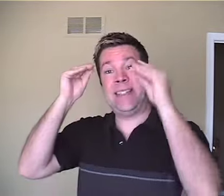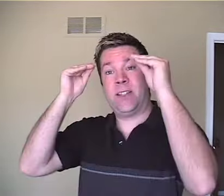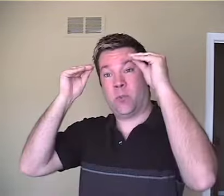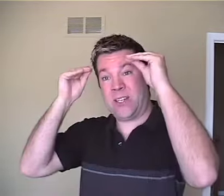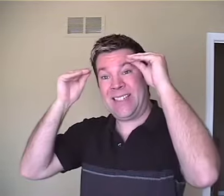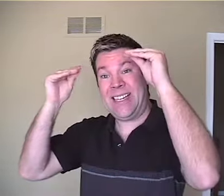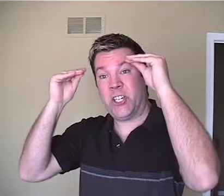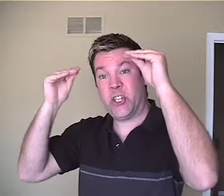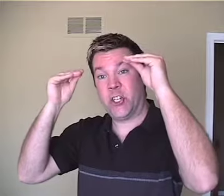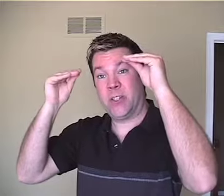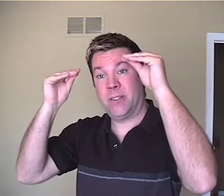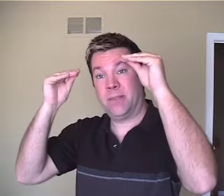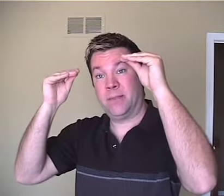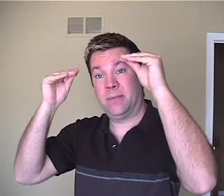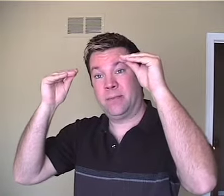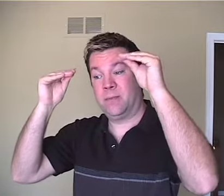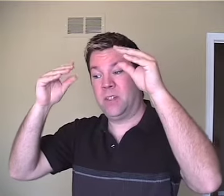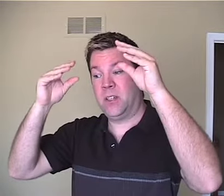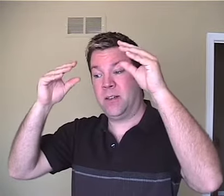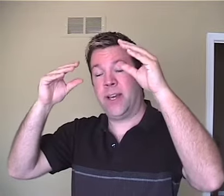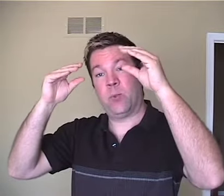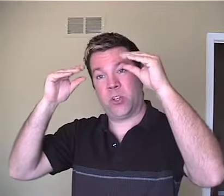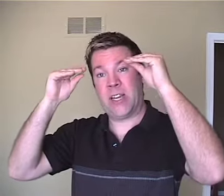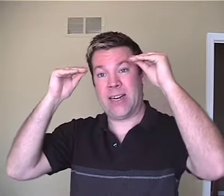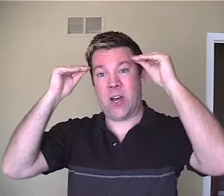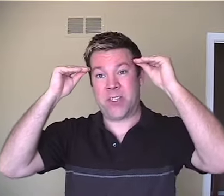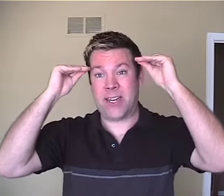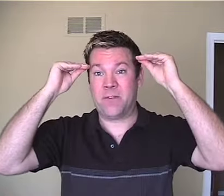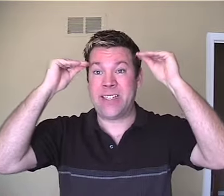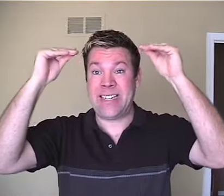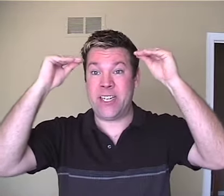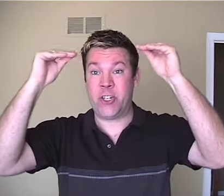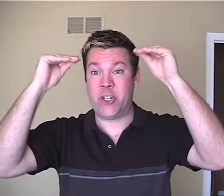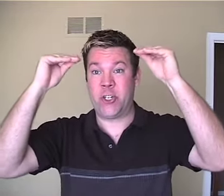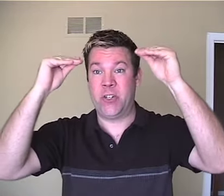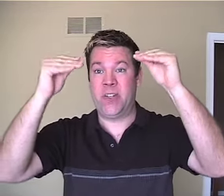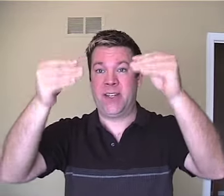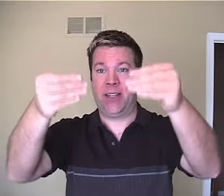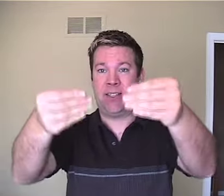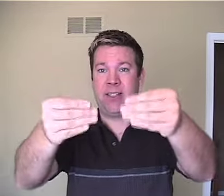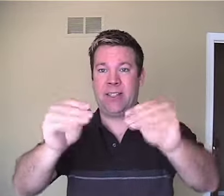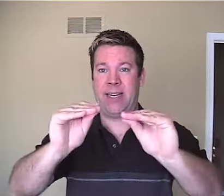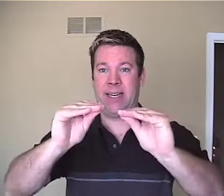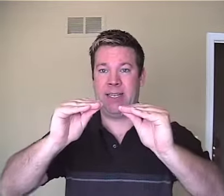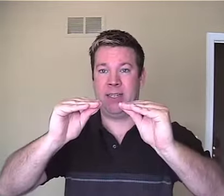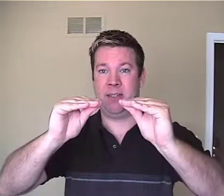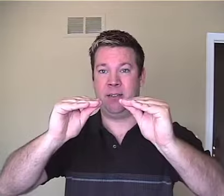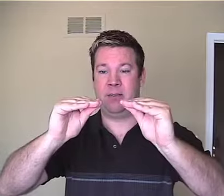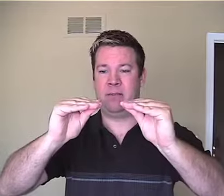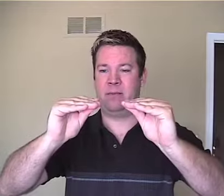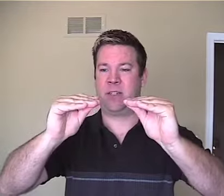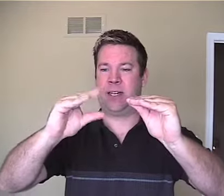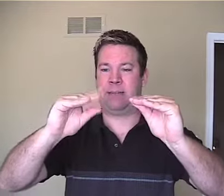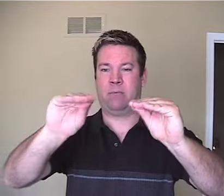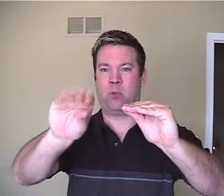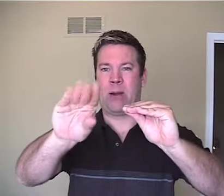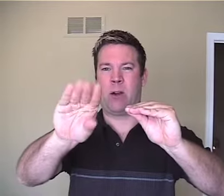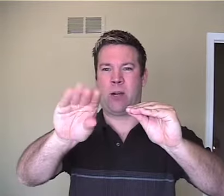the word teach. And we'll learn that now, the sign for teach. It's this hand. It's kind of like quack, quack, quack,